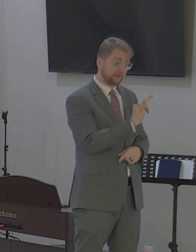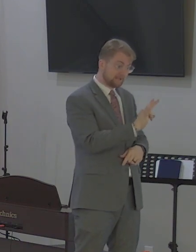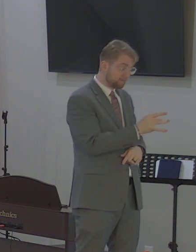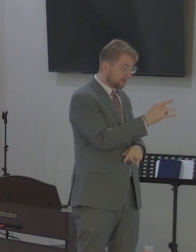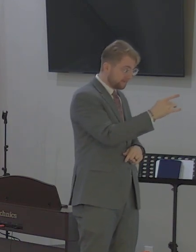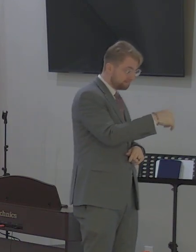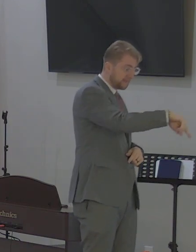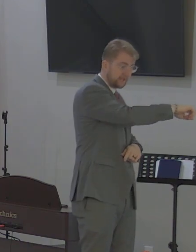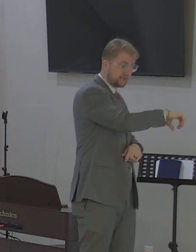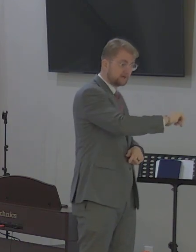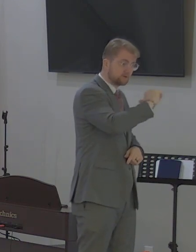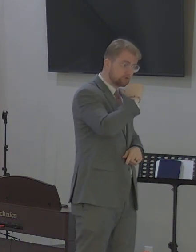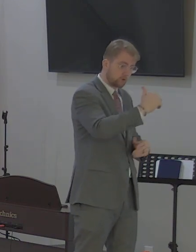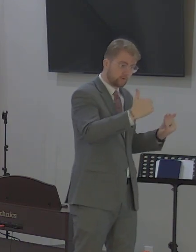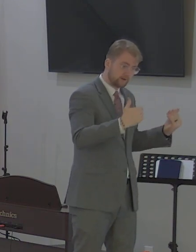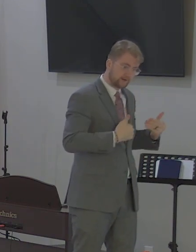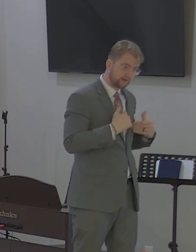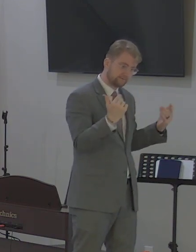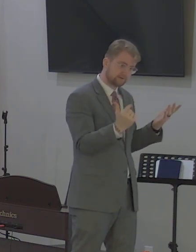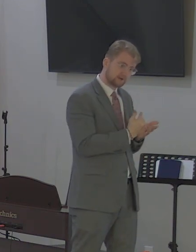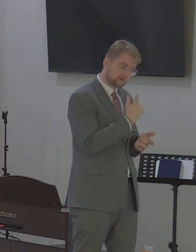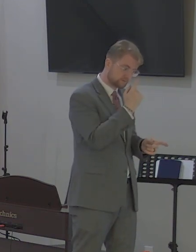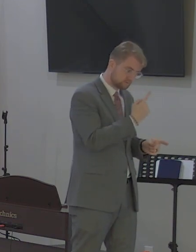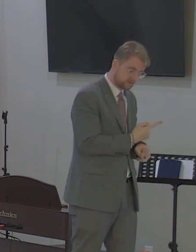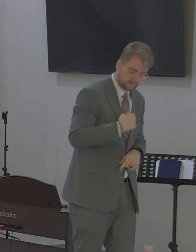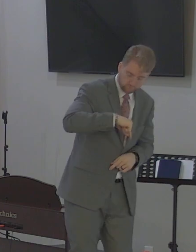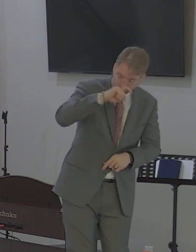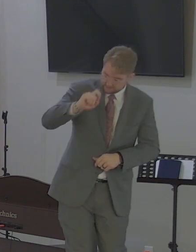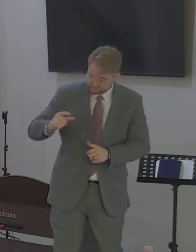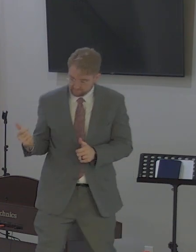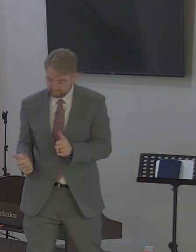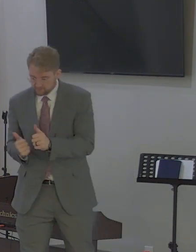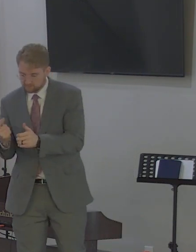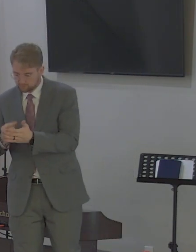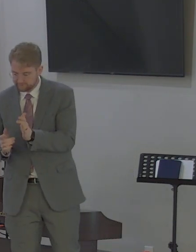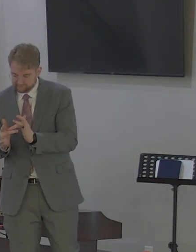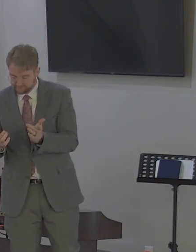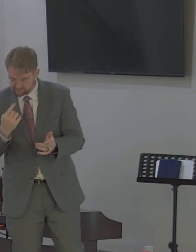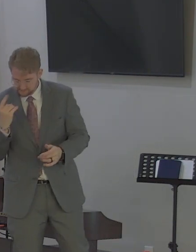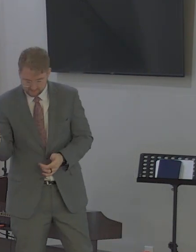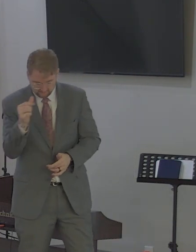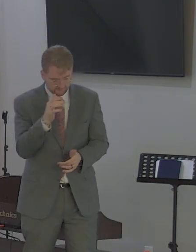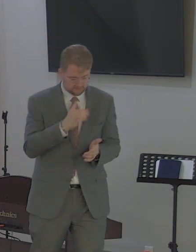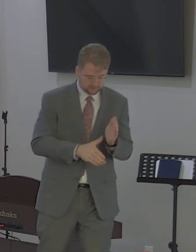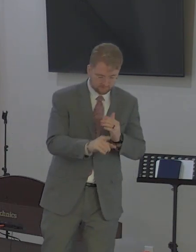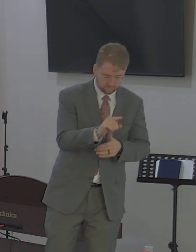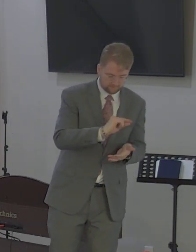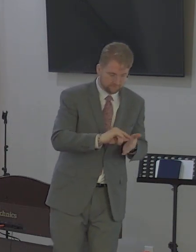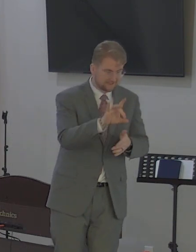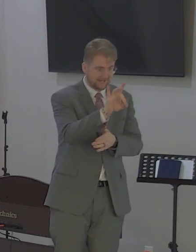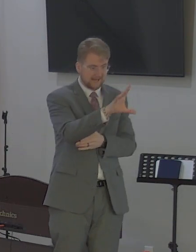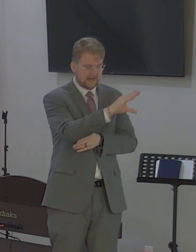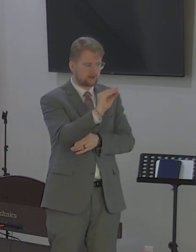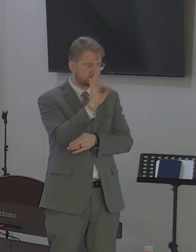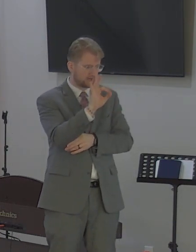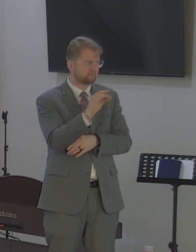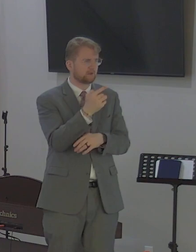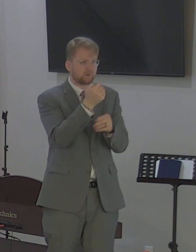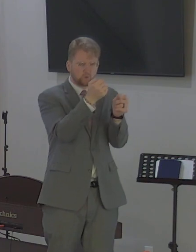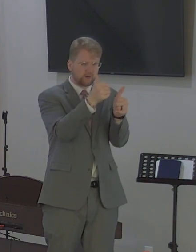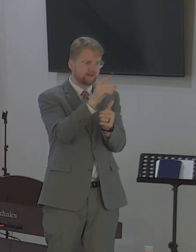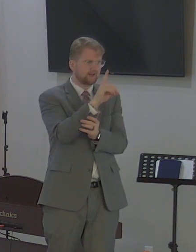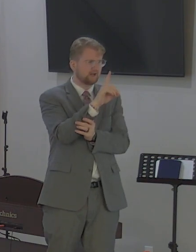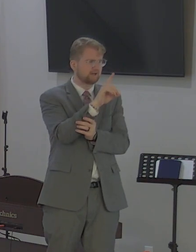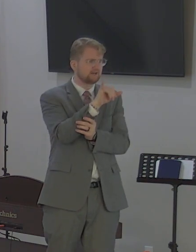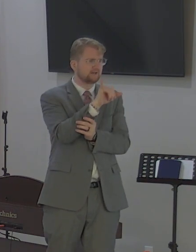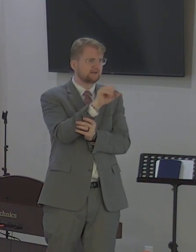right, then you follow what the Word of God tells us right here. Galatians chapter 1, verse 8 and 9. This really,